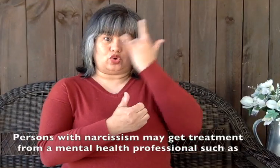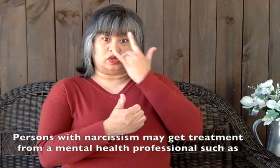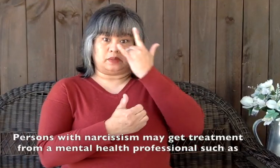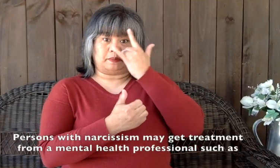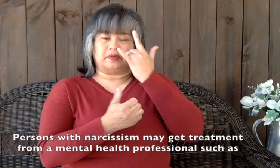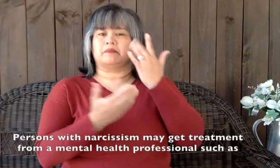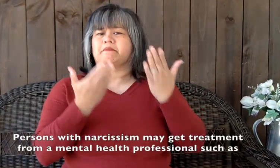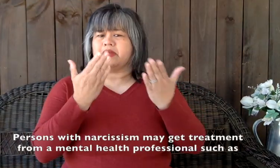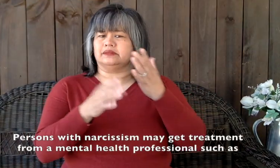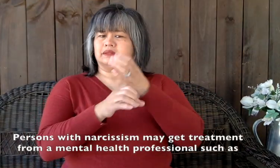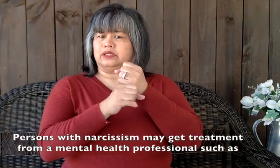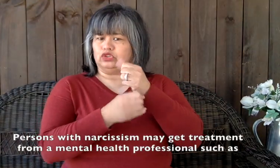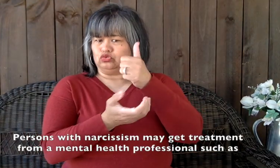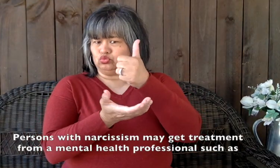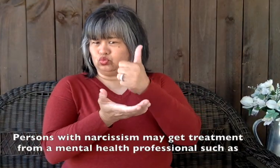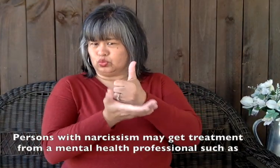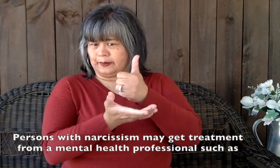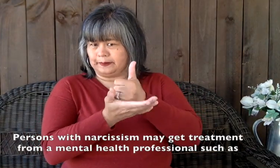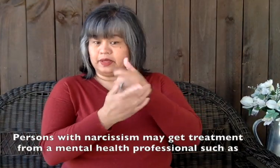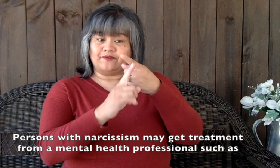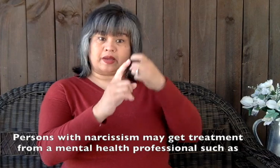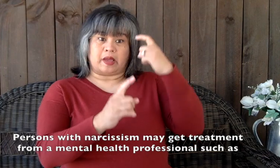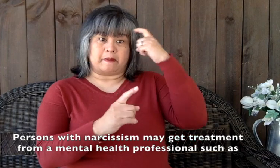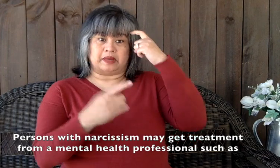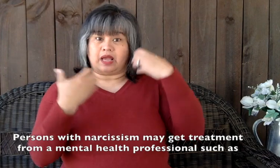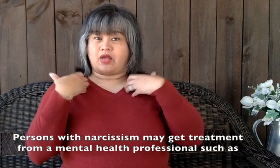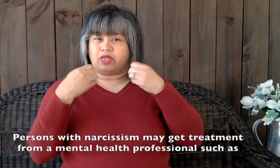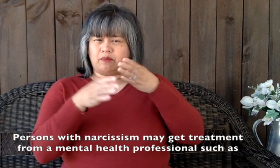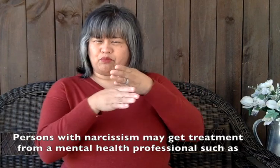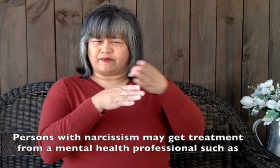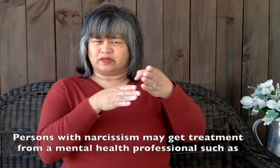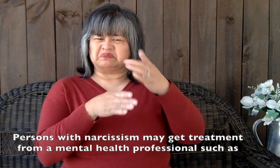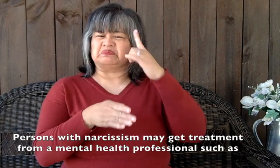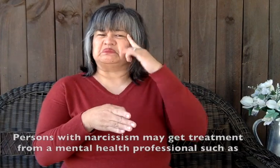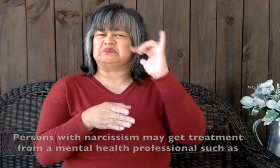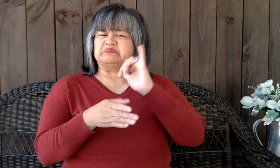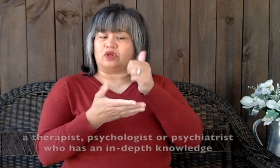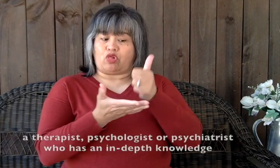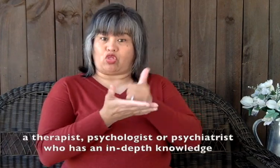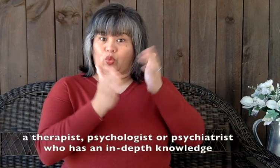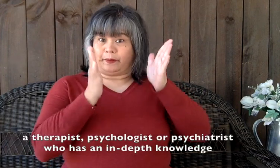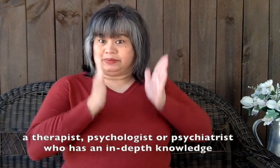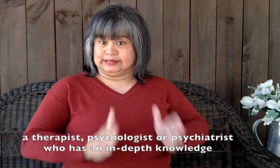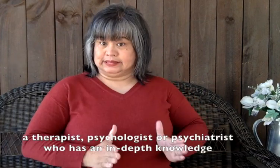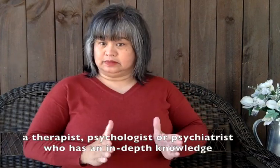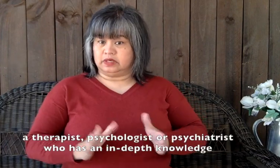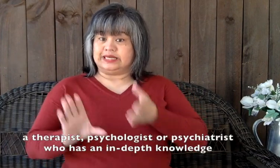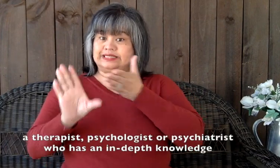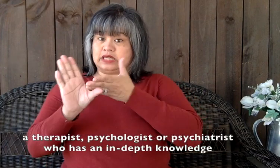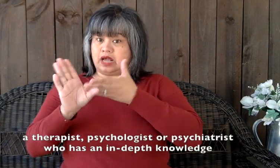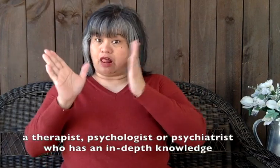Persons with narcissism may get treatment from a mental health professional, such as a